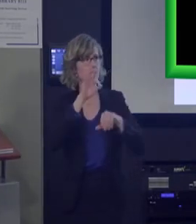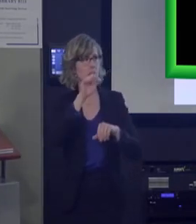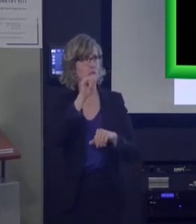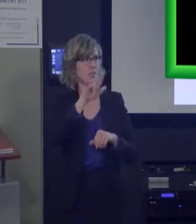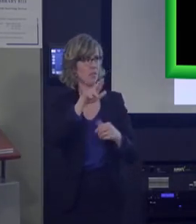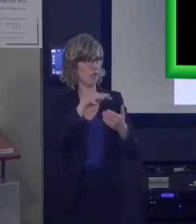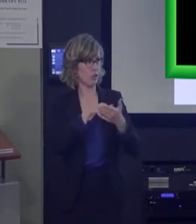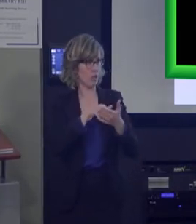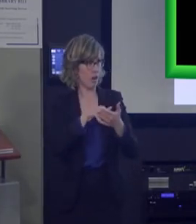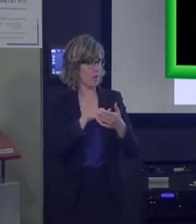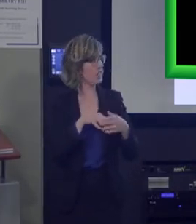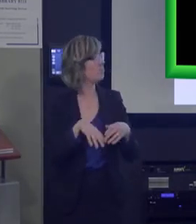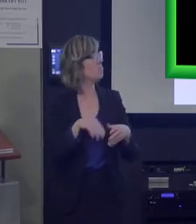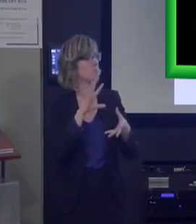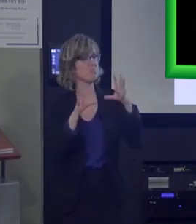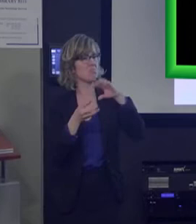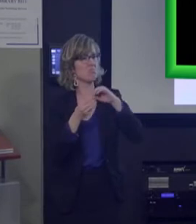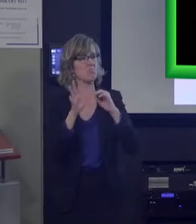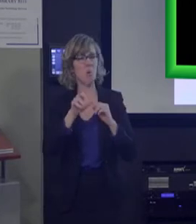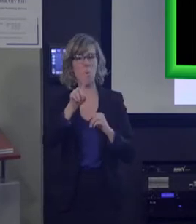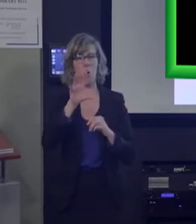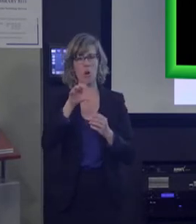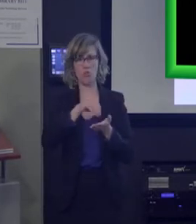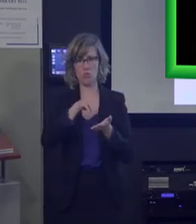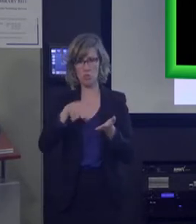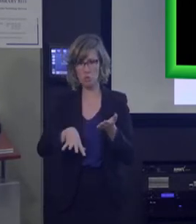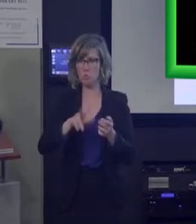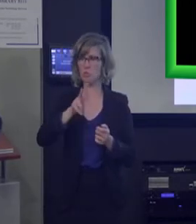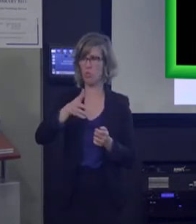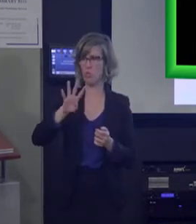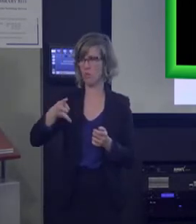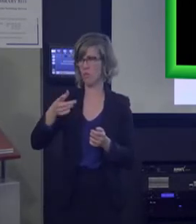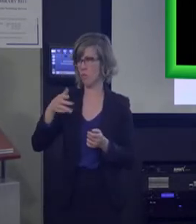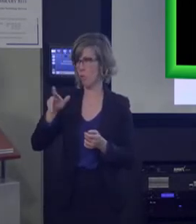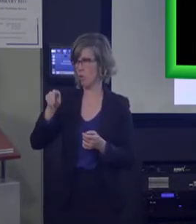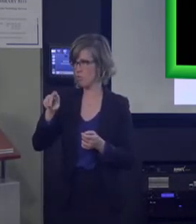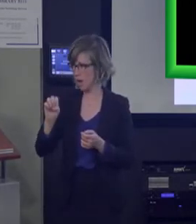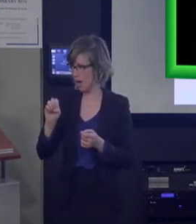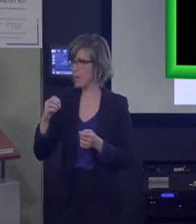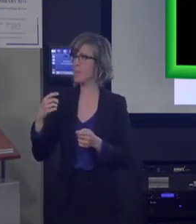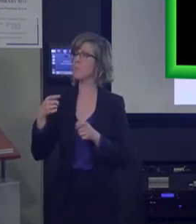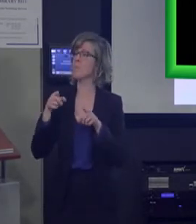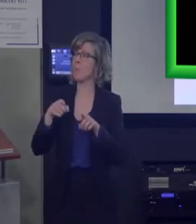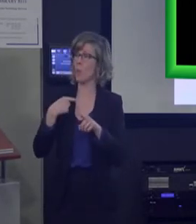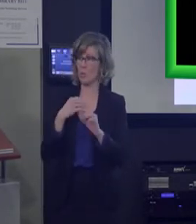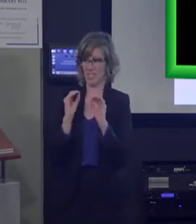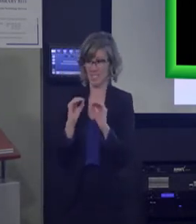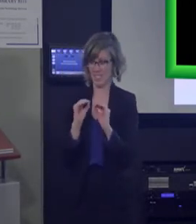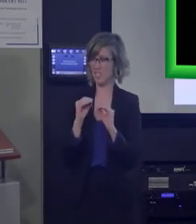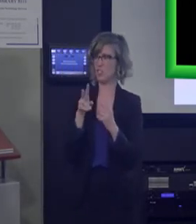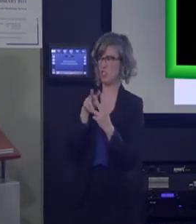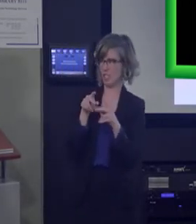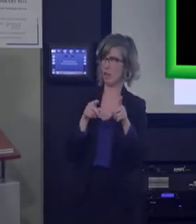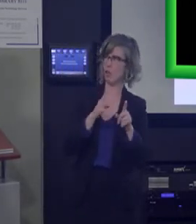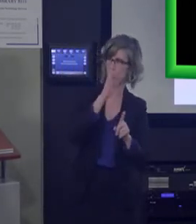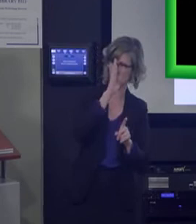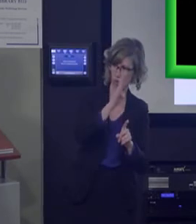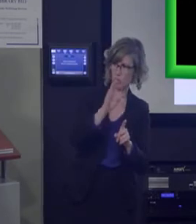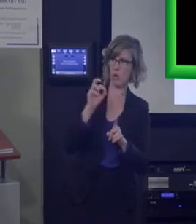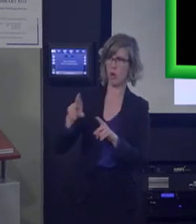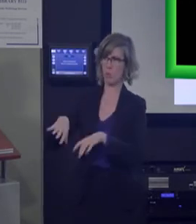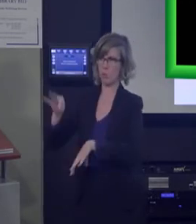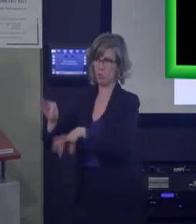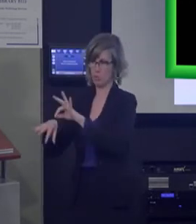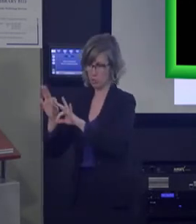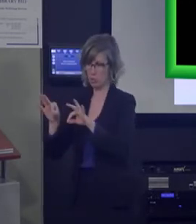with 100 students, 3rd and 4th graders. We trained them on either of the 2 extreme methods. Half the kids were trained on